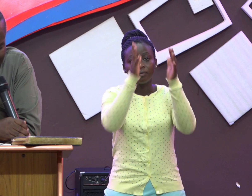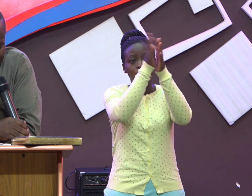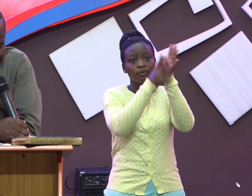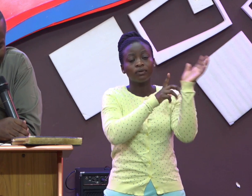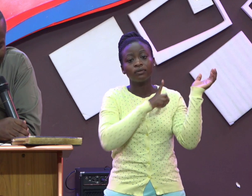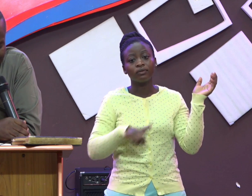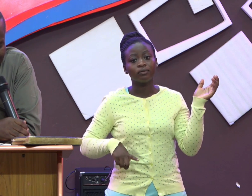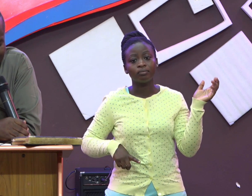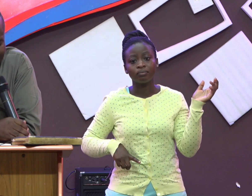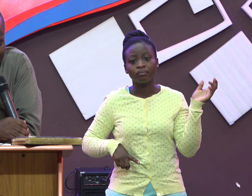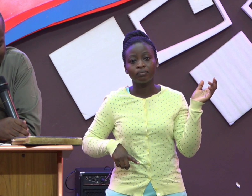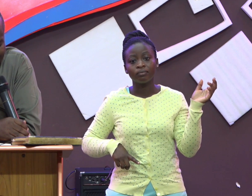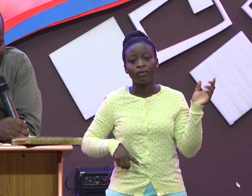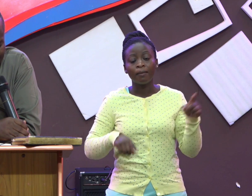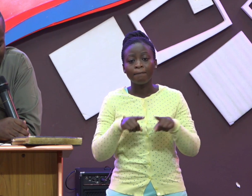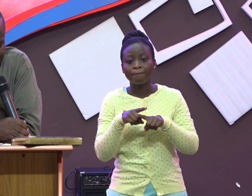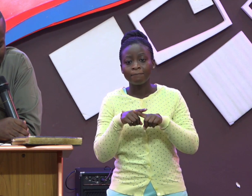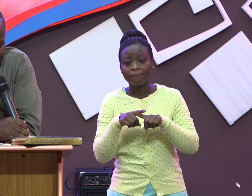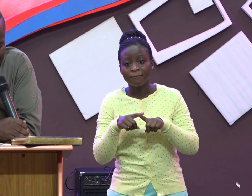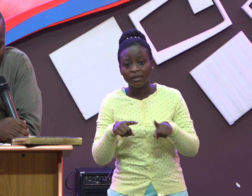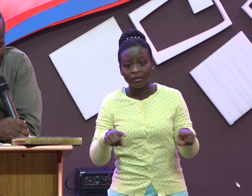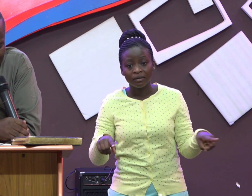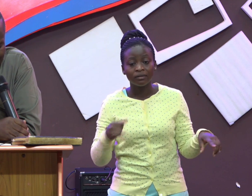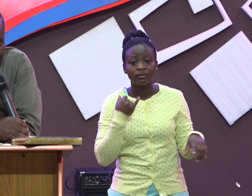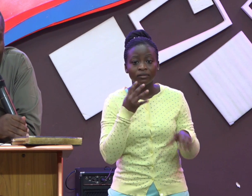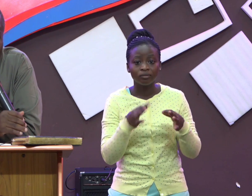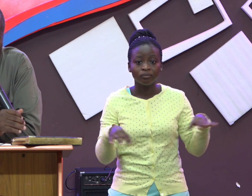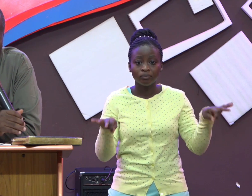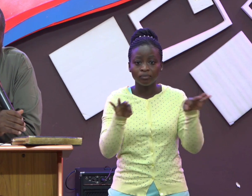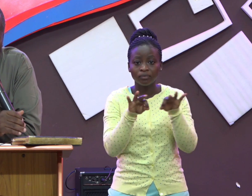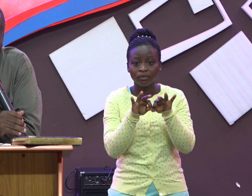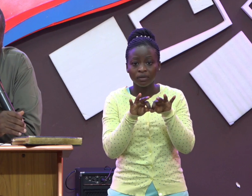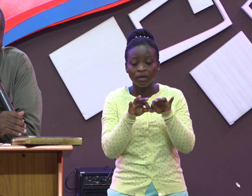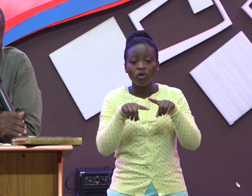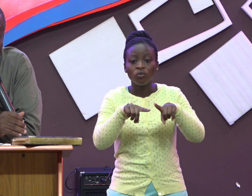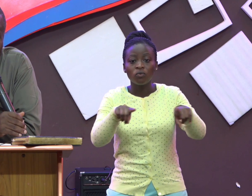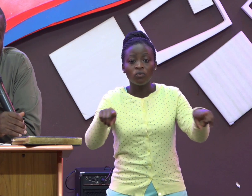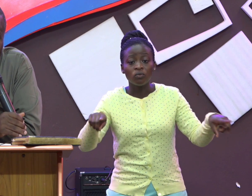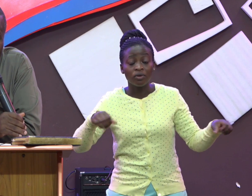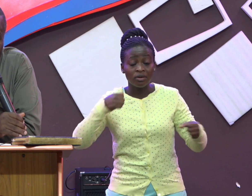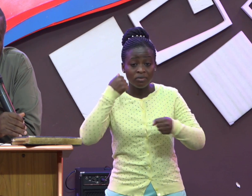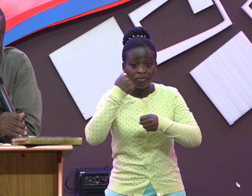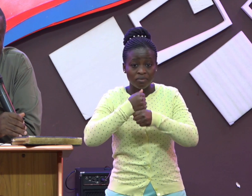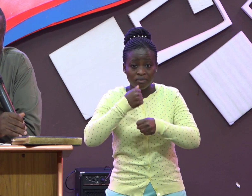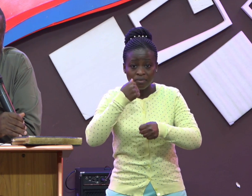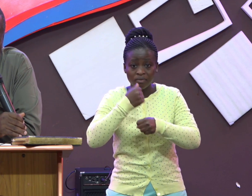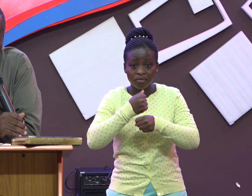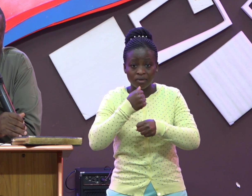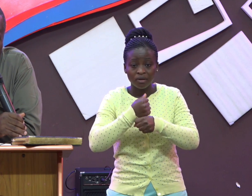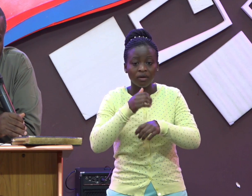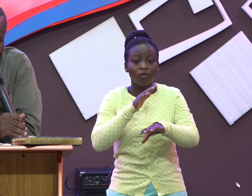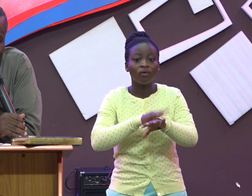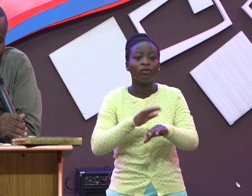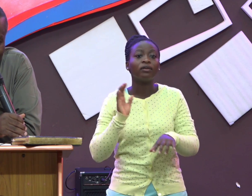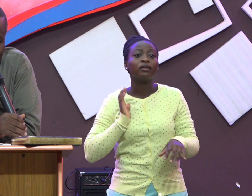Praise the Lord. But it necessary so much to do all we need